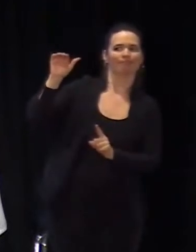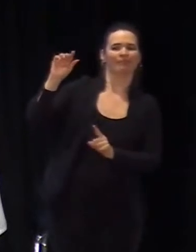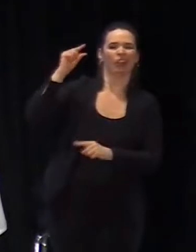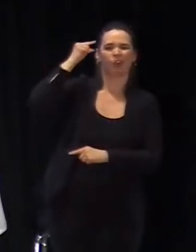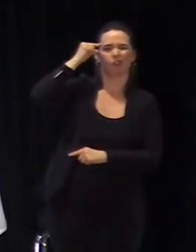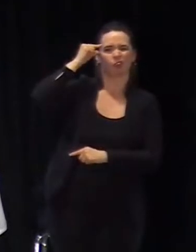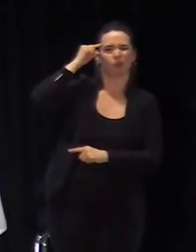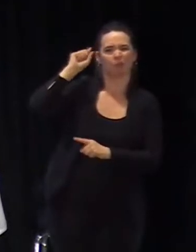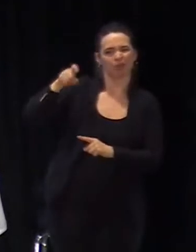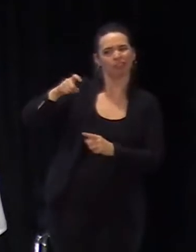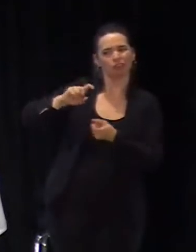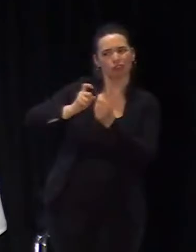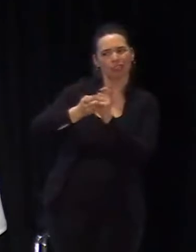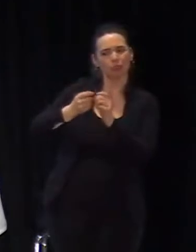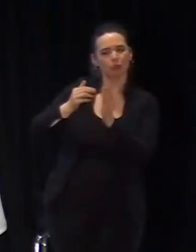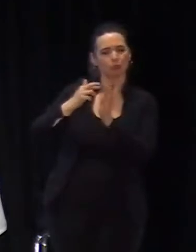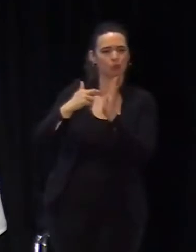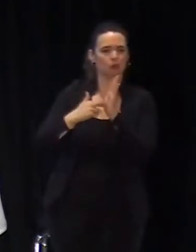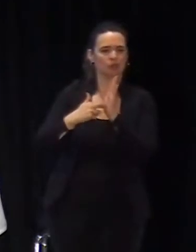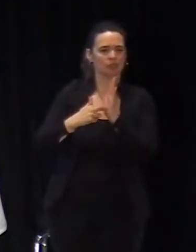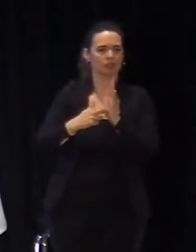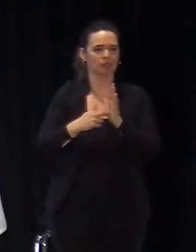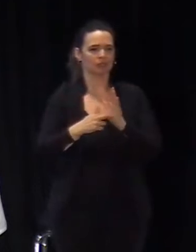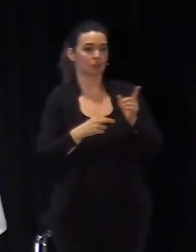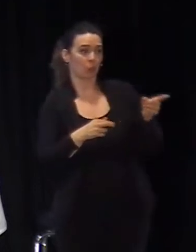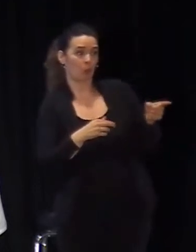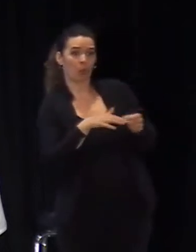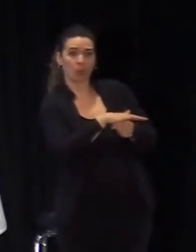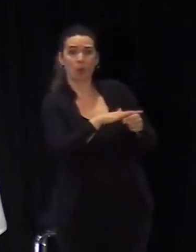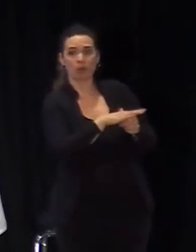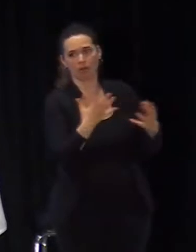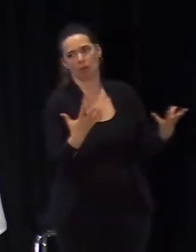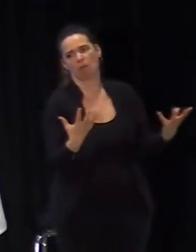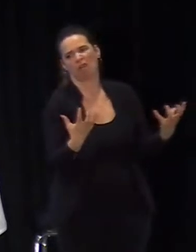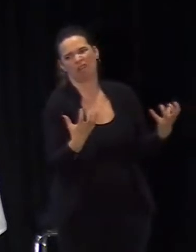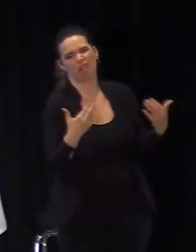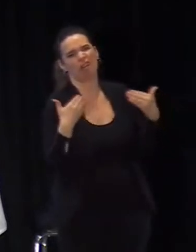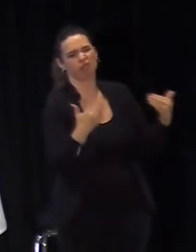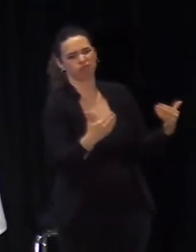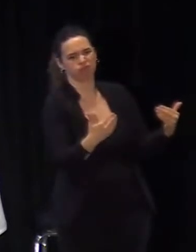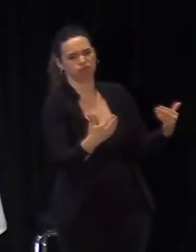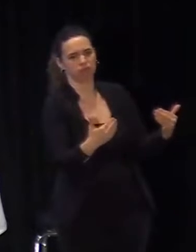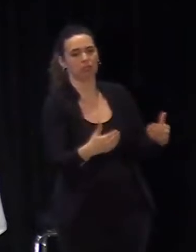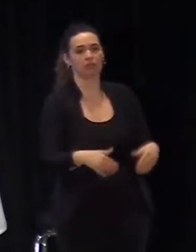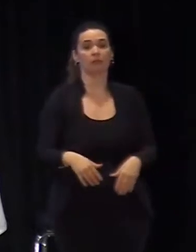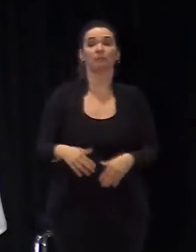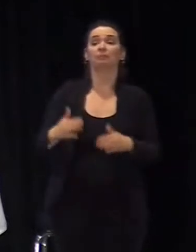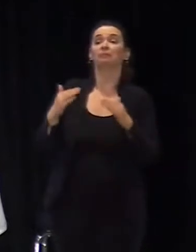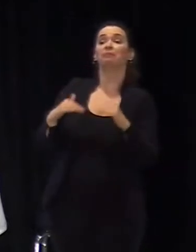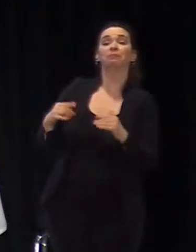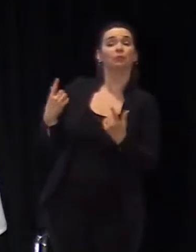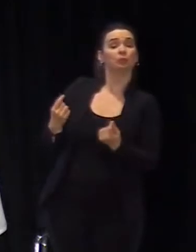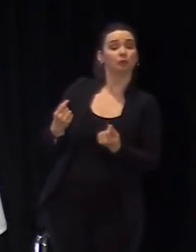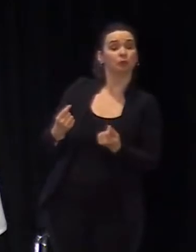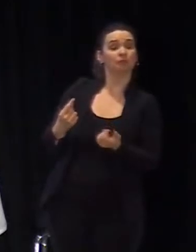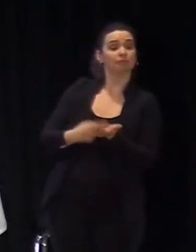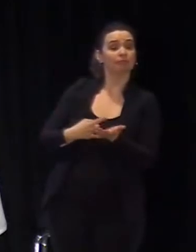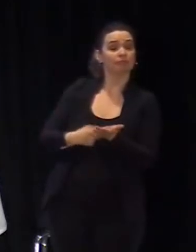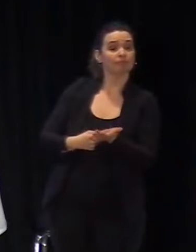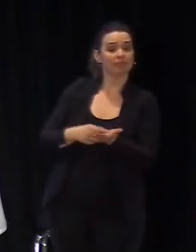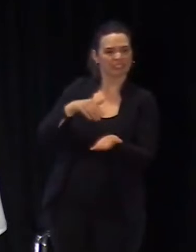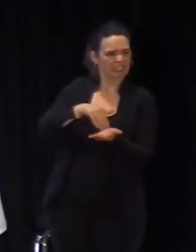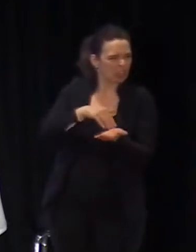some of those regulations. If it's local control, then we sit down with Dr. Gupta, talk about the pros and the cons. Recently, we modified our